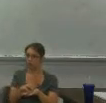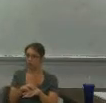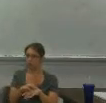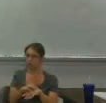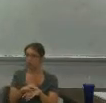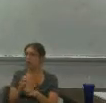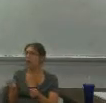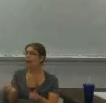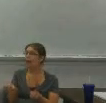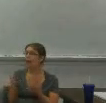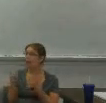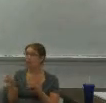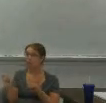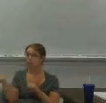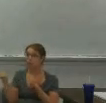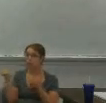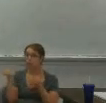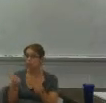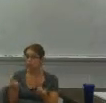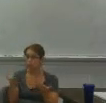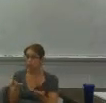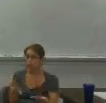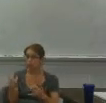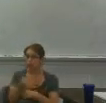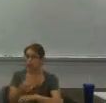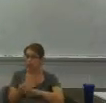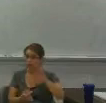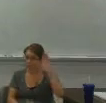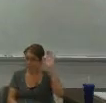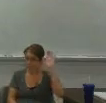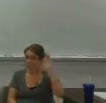earth. Okay, how many of you drove here today?